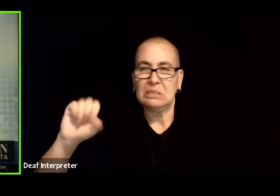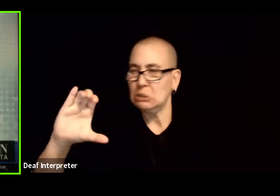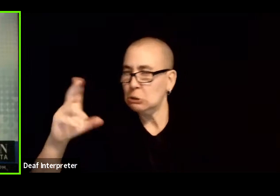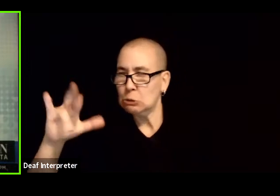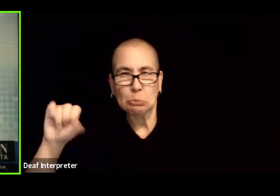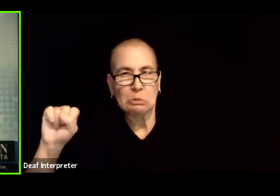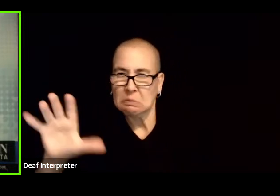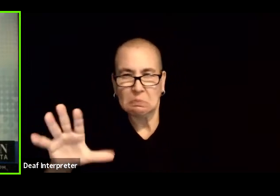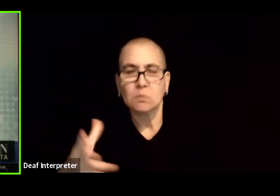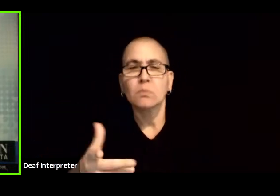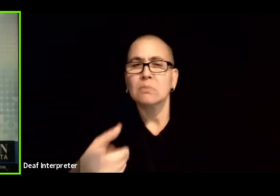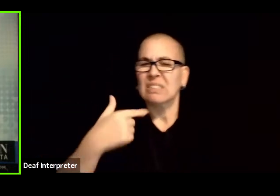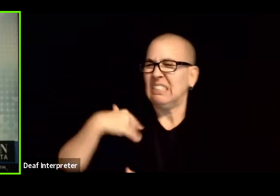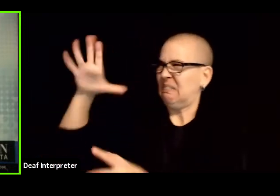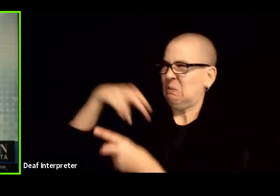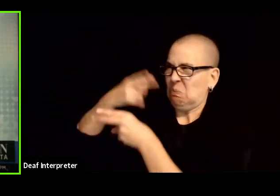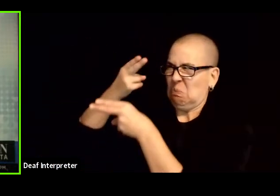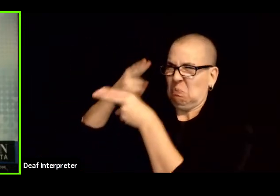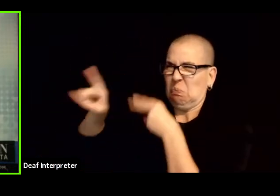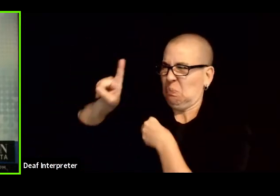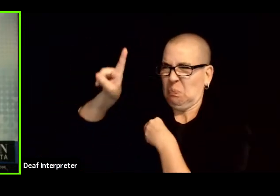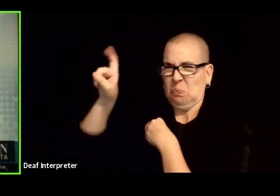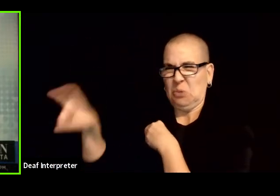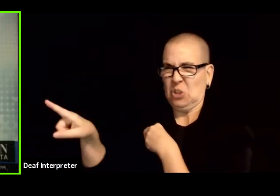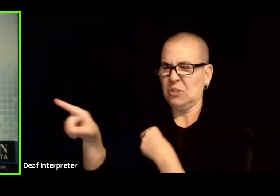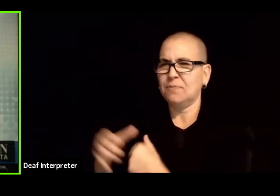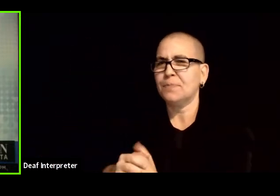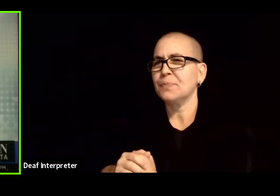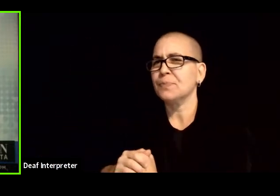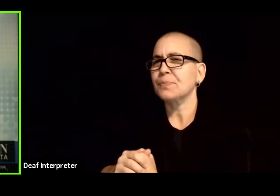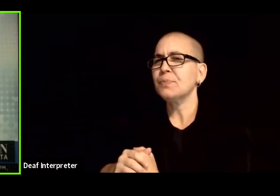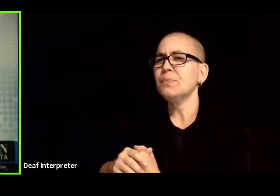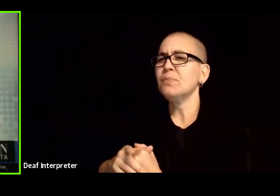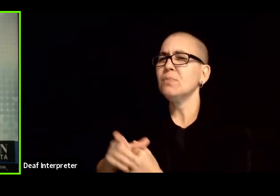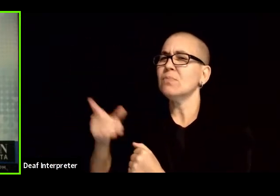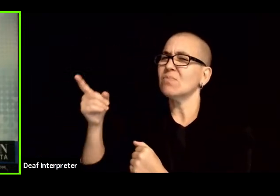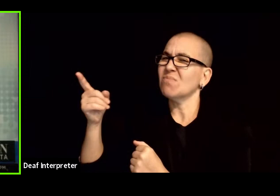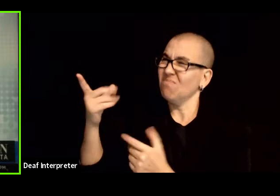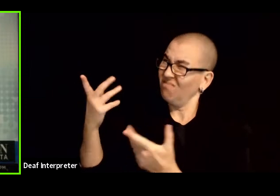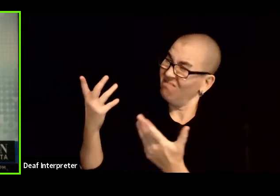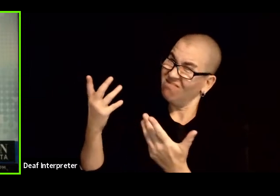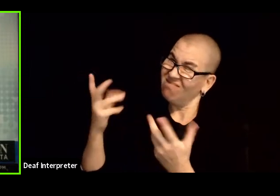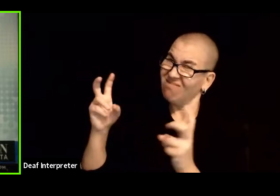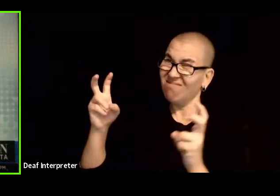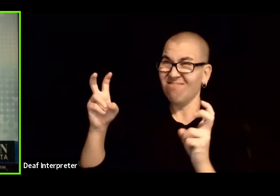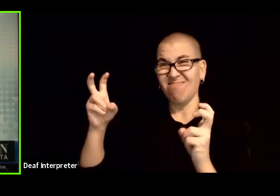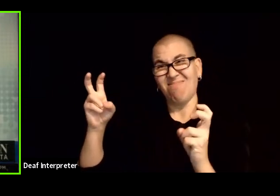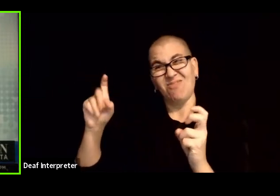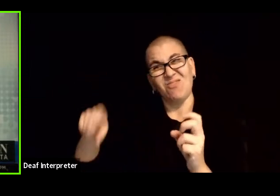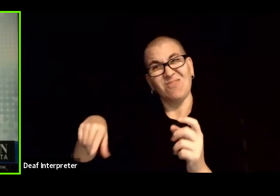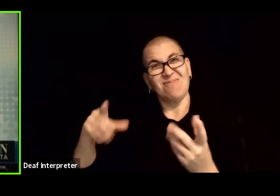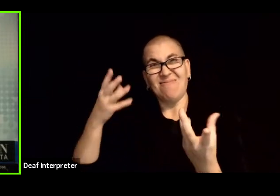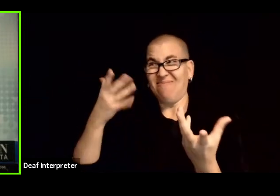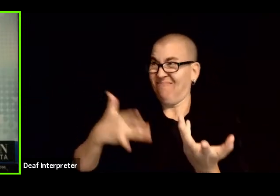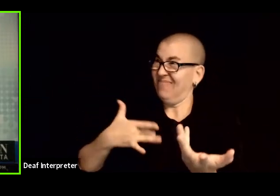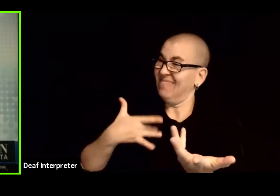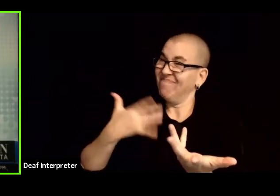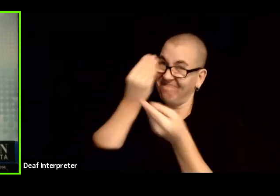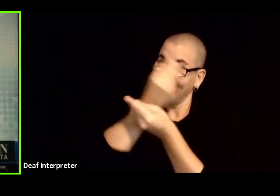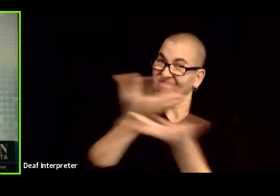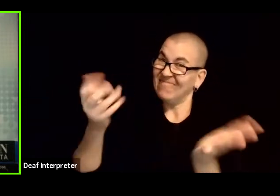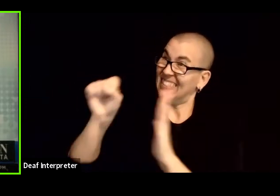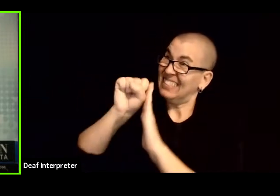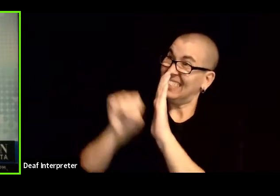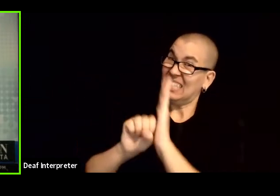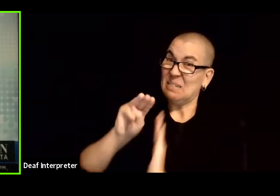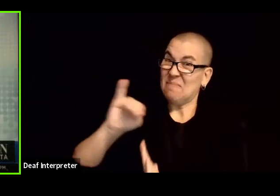if it's fair to say that the state doesn't feel like it's in control with enforcing some of these rules, because I'm wondering how then